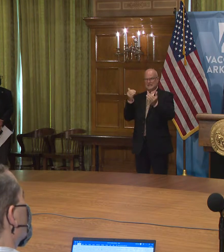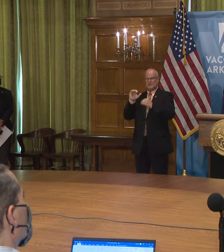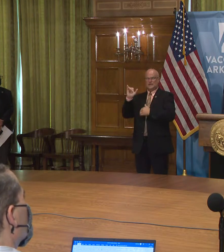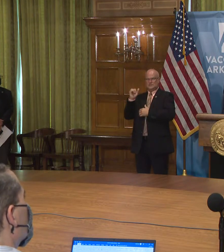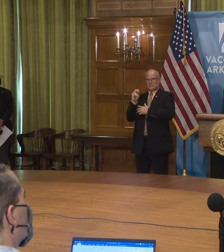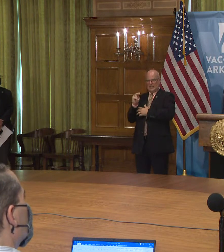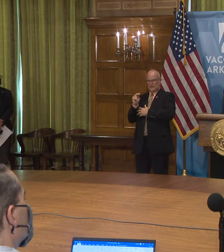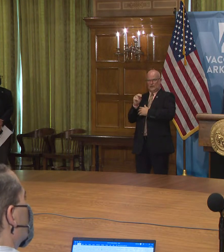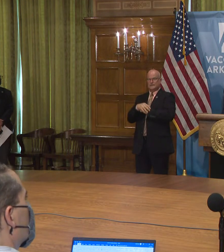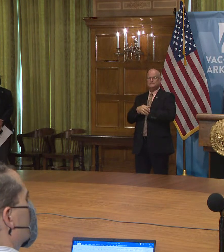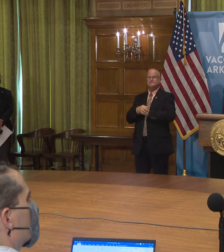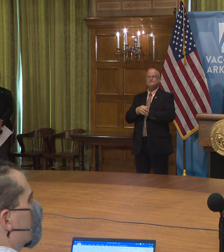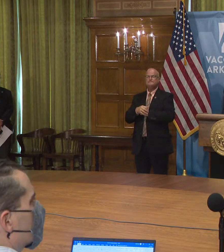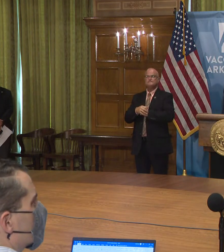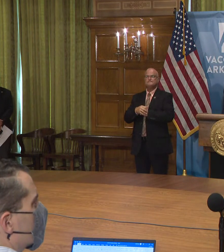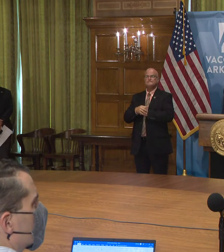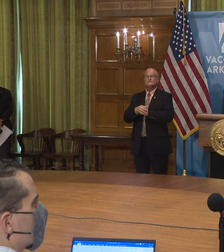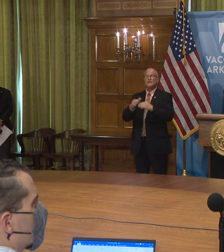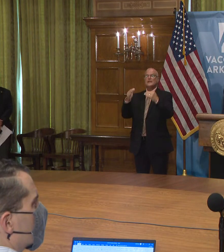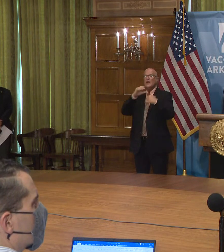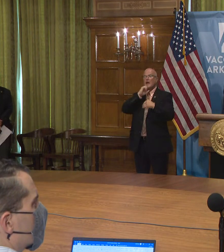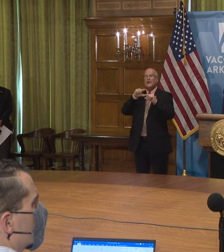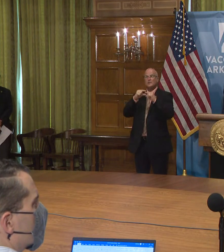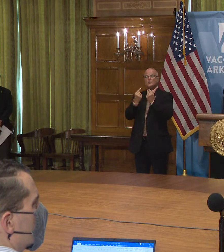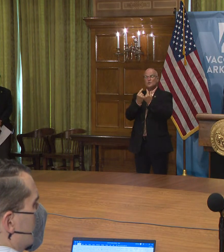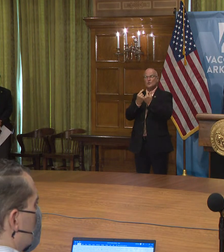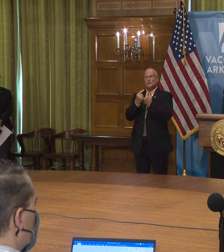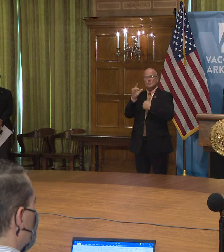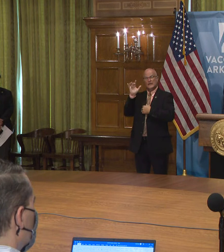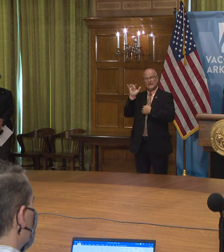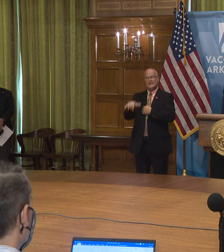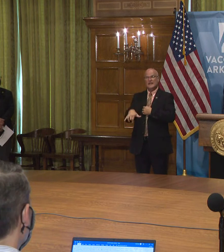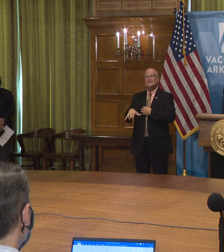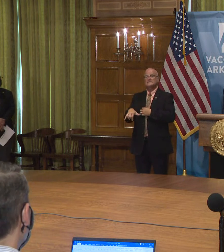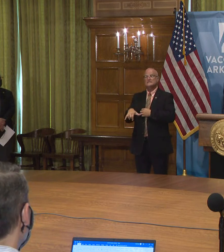January. If you look at the next age group, which is